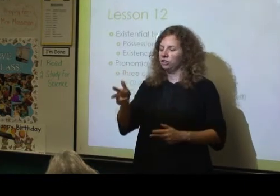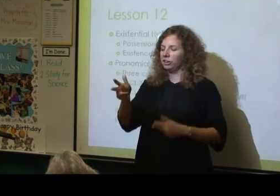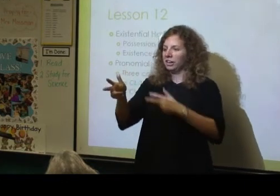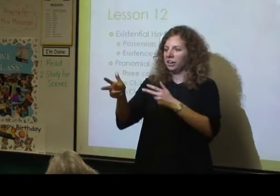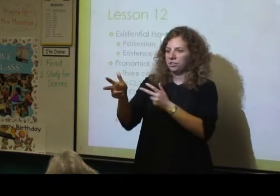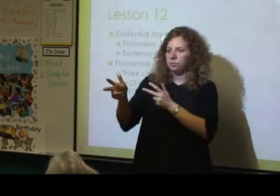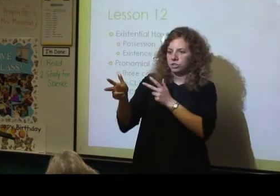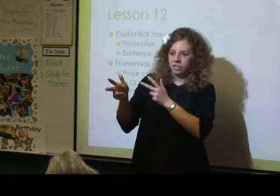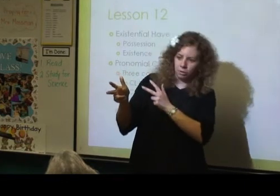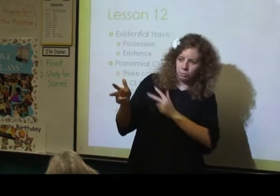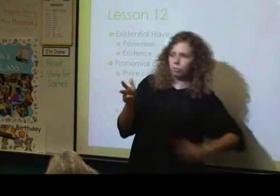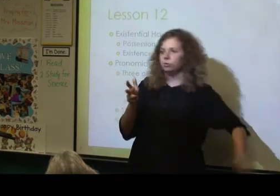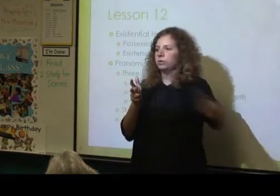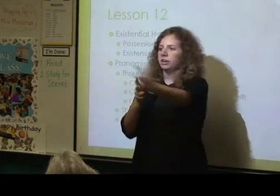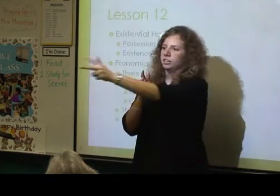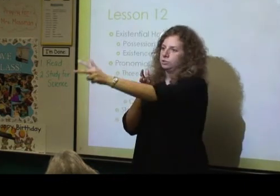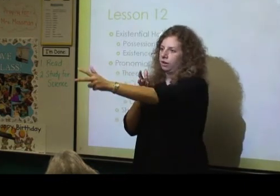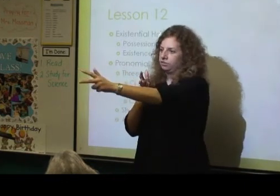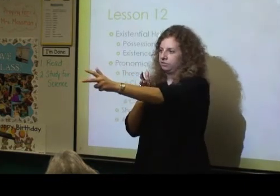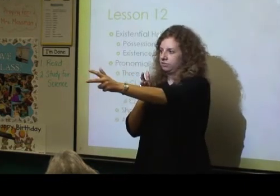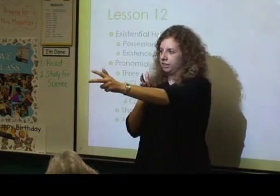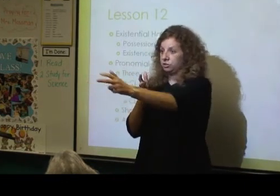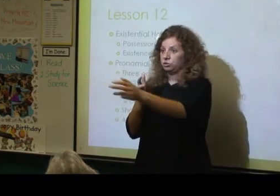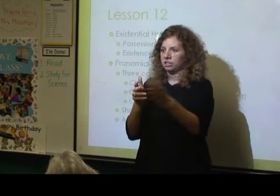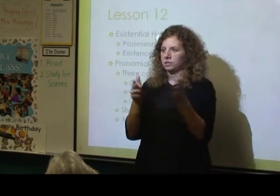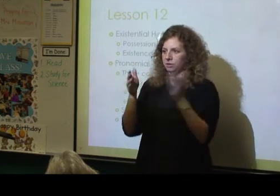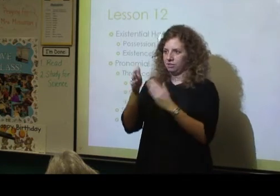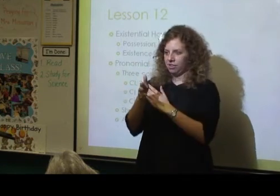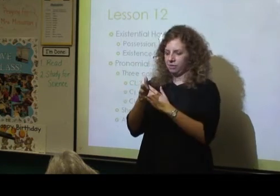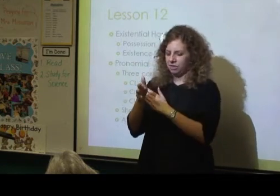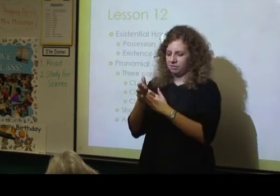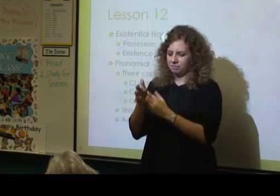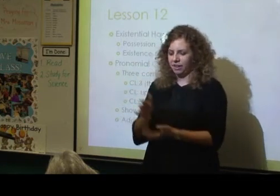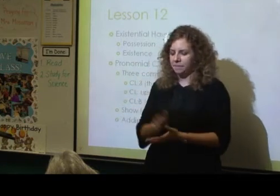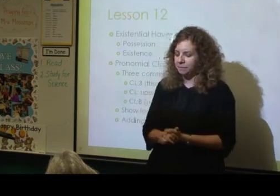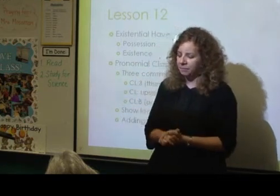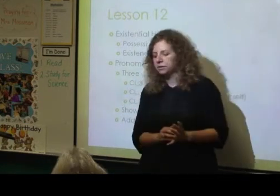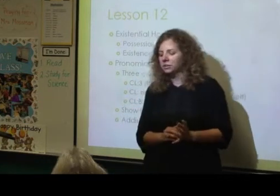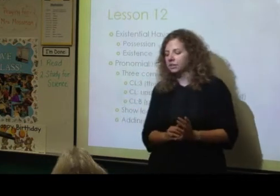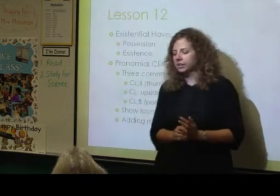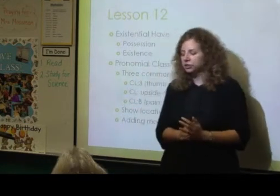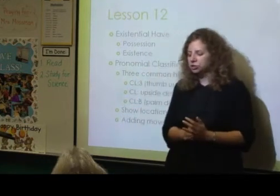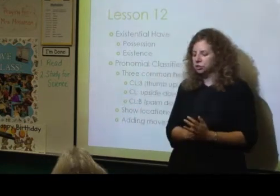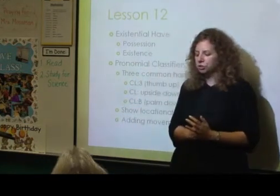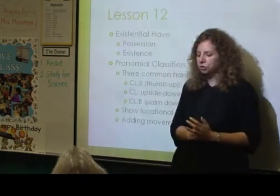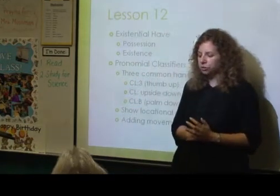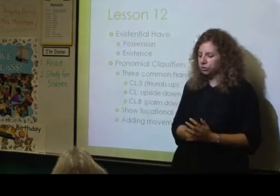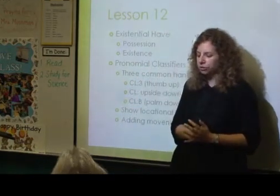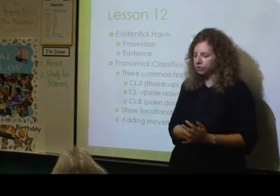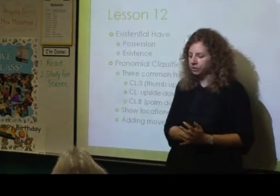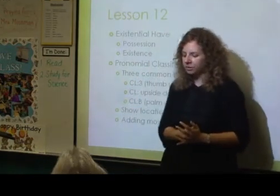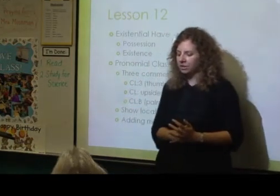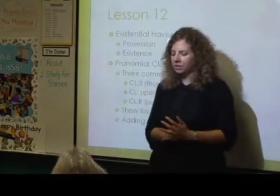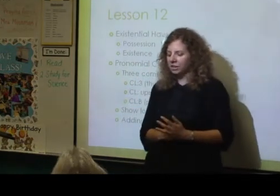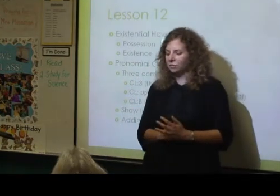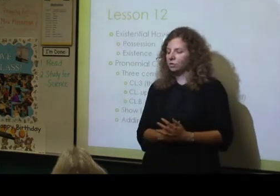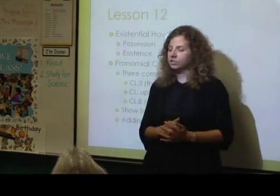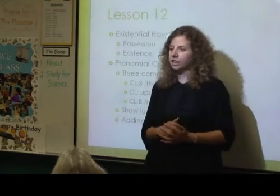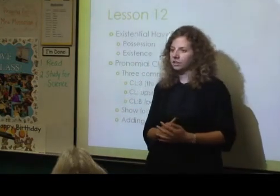you're here and the motorcycle pulls around and cuts you off. Okay, so you can explain all that with it. Okay, let's do. If you were to tell